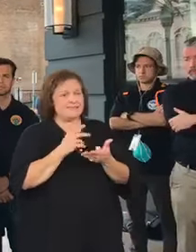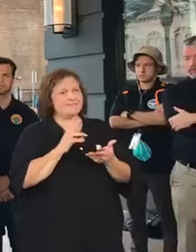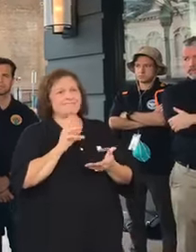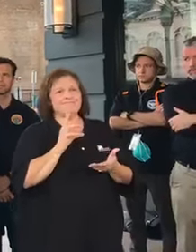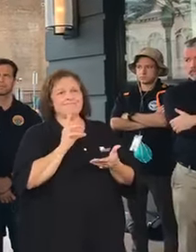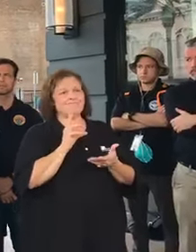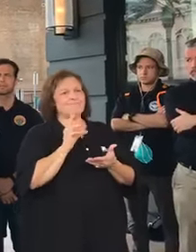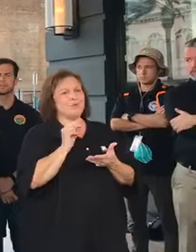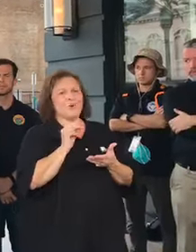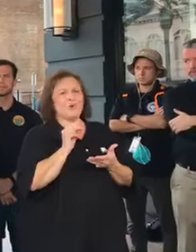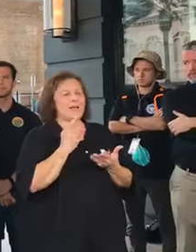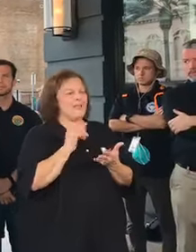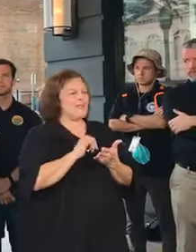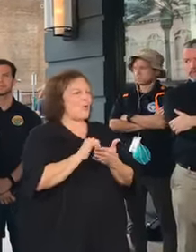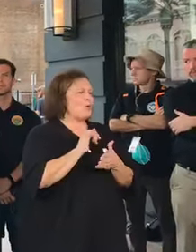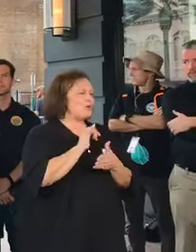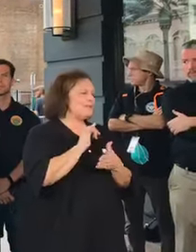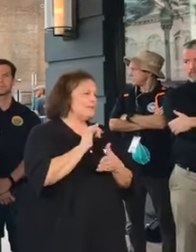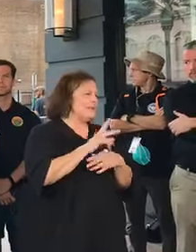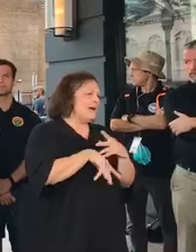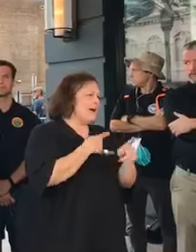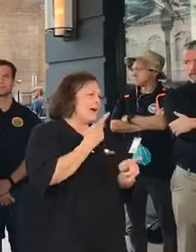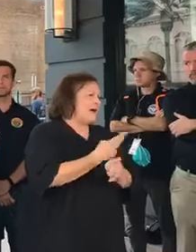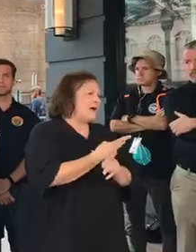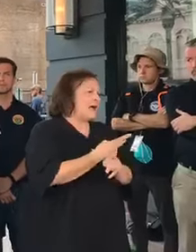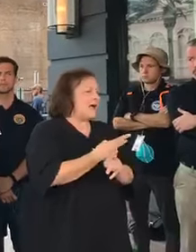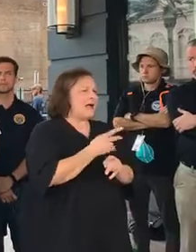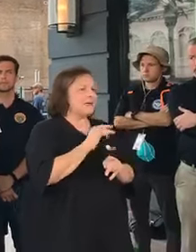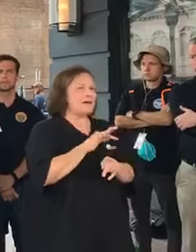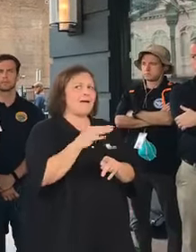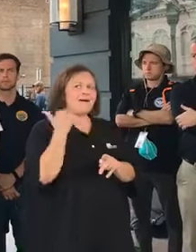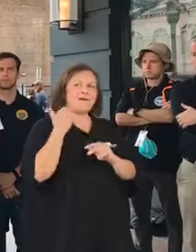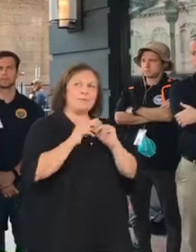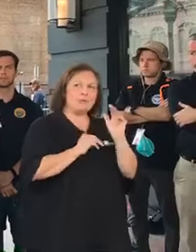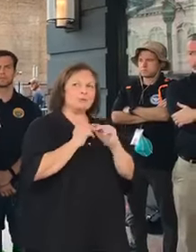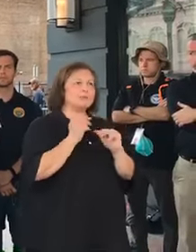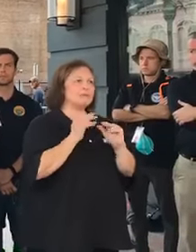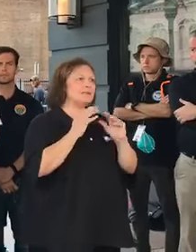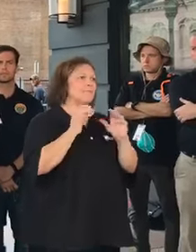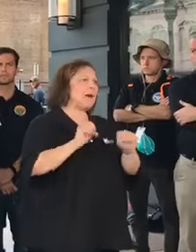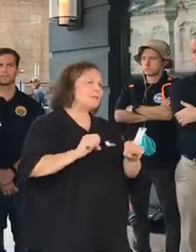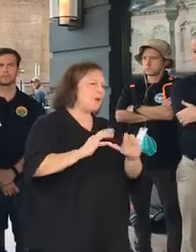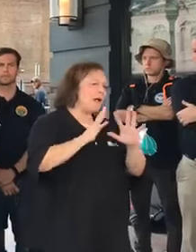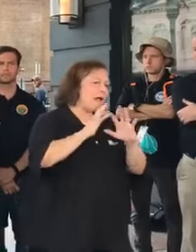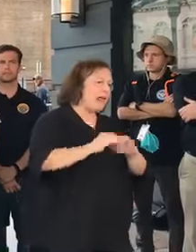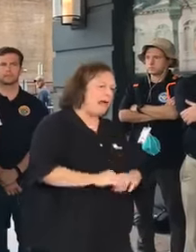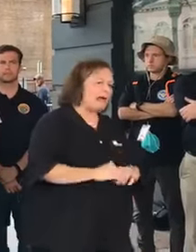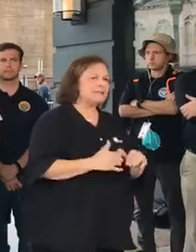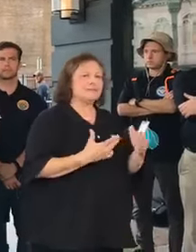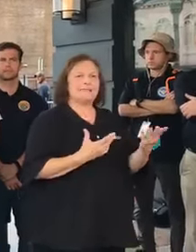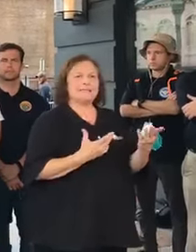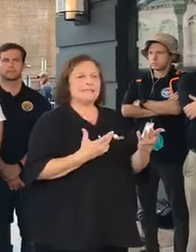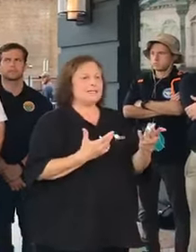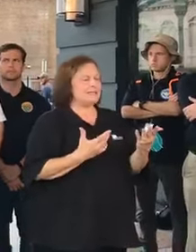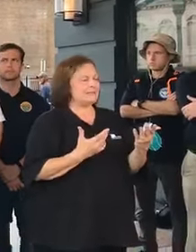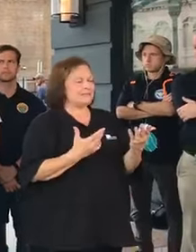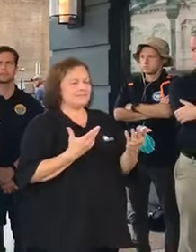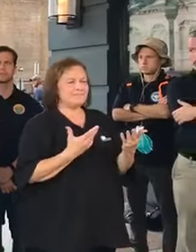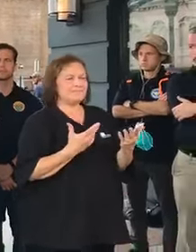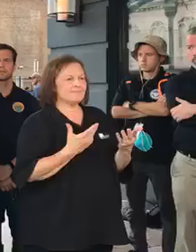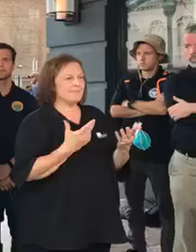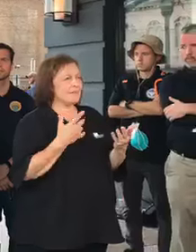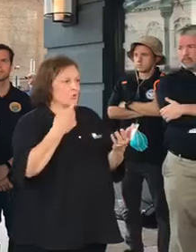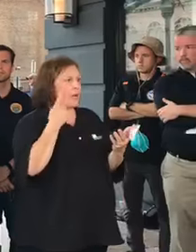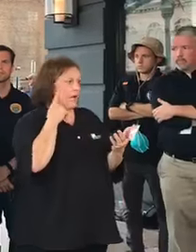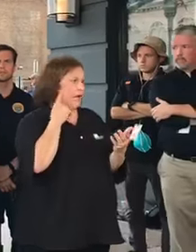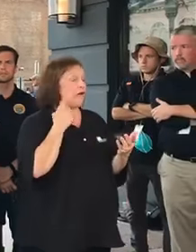this: in these type of operations, in this type of collapse, so I guess managing people's expectations. You hear of